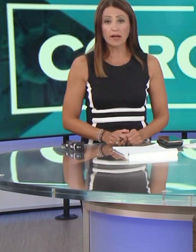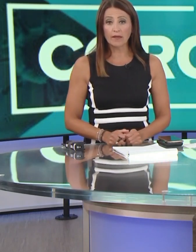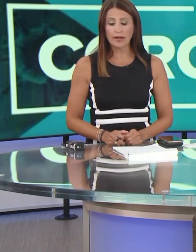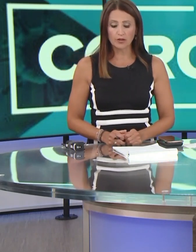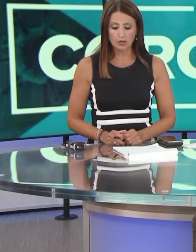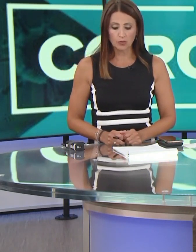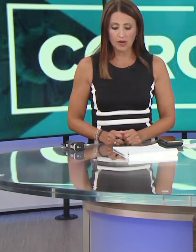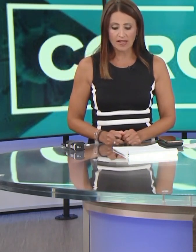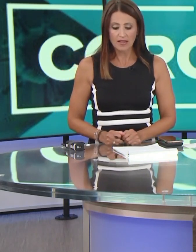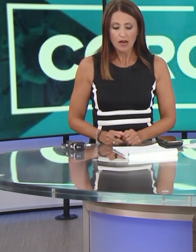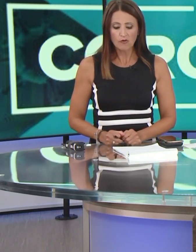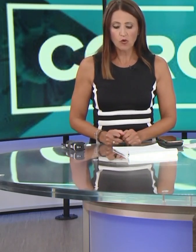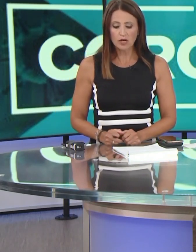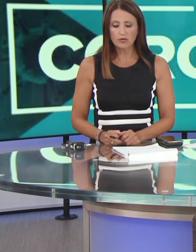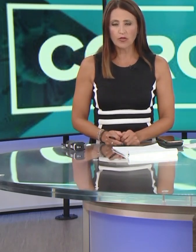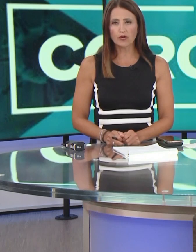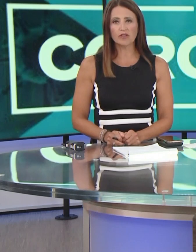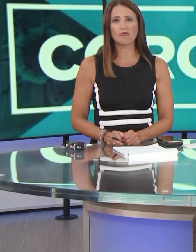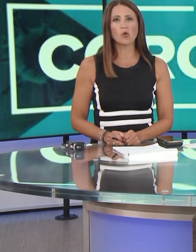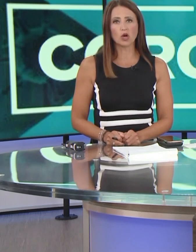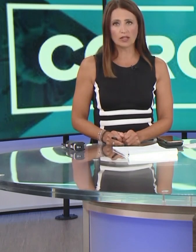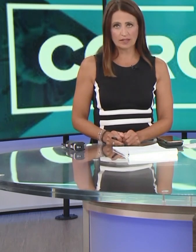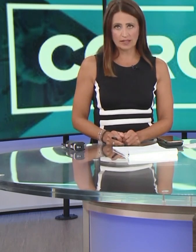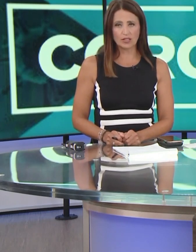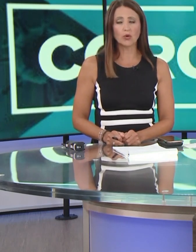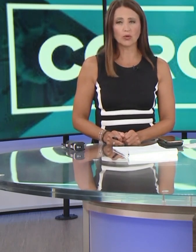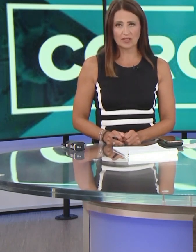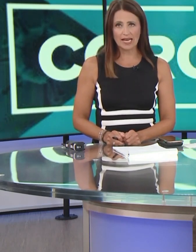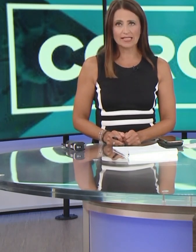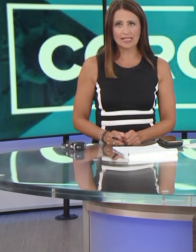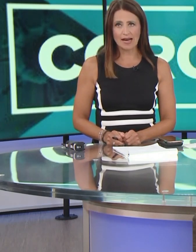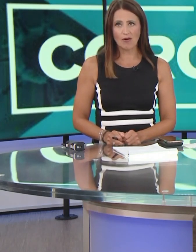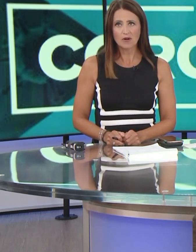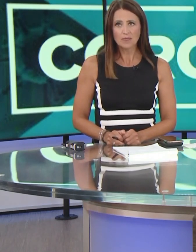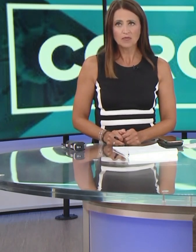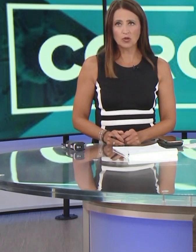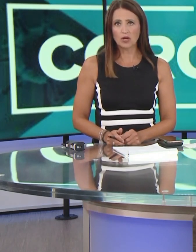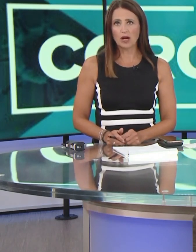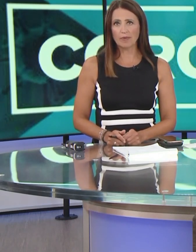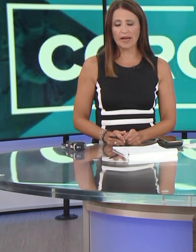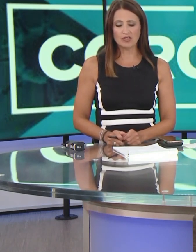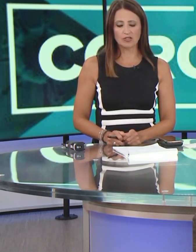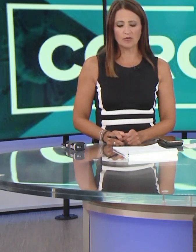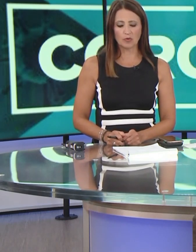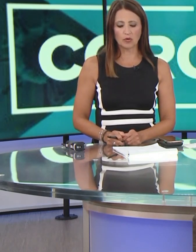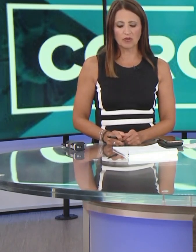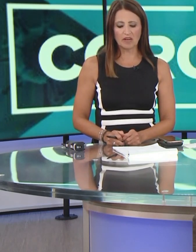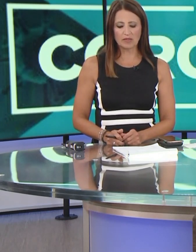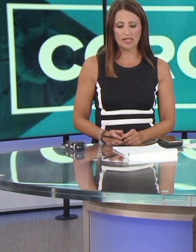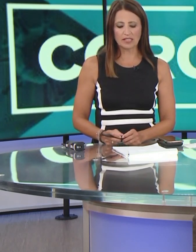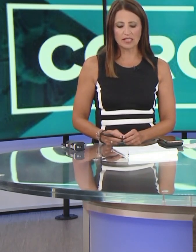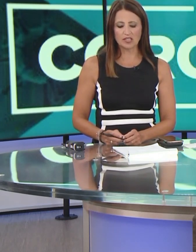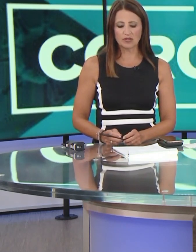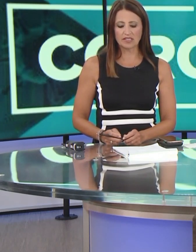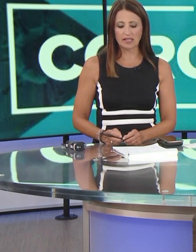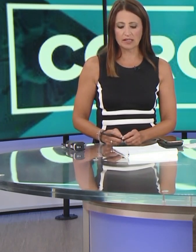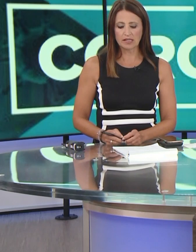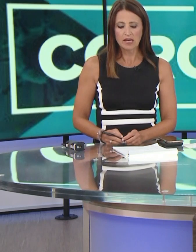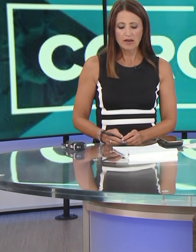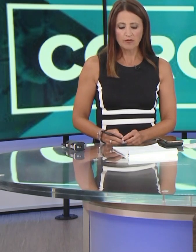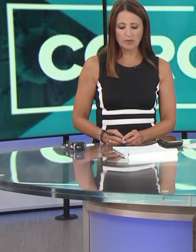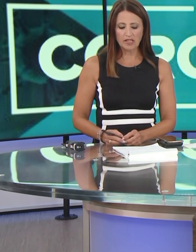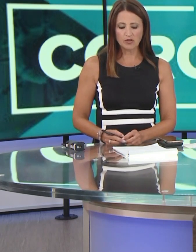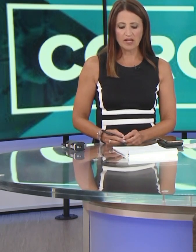require a ventilator to breathe. 434 total deaths now due to complications from coronavirus. That's an additional